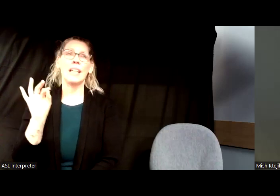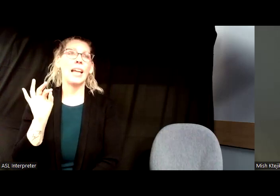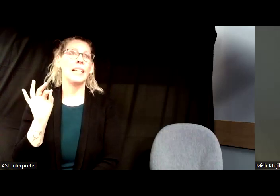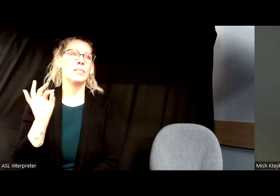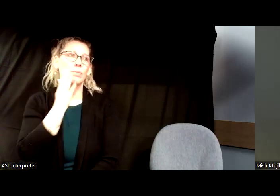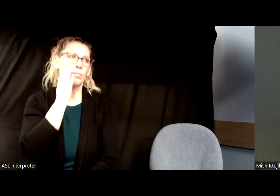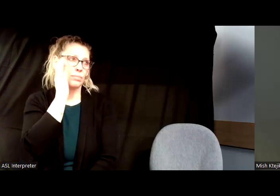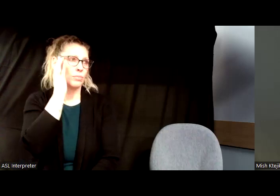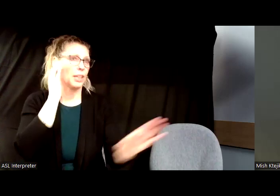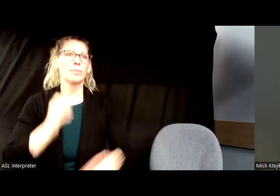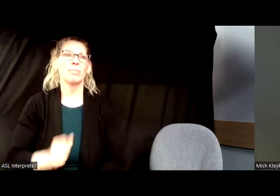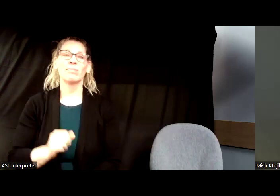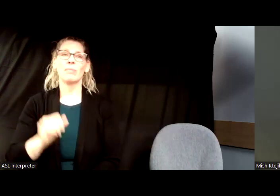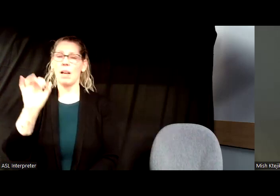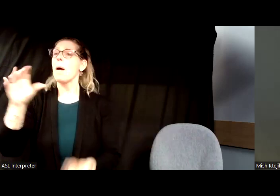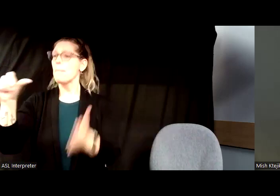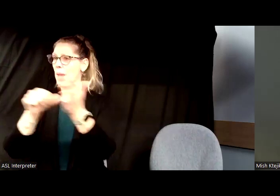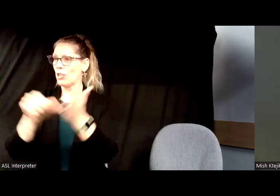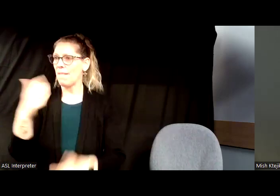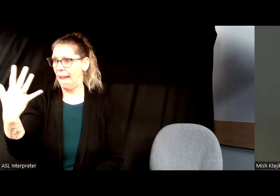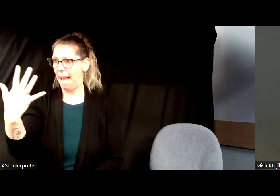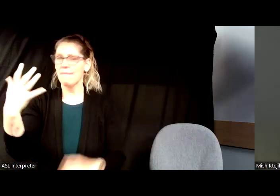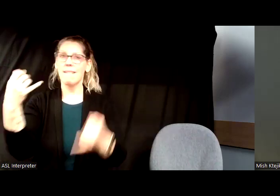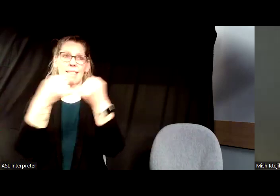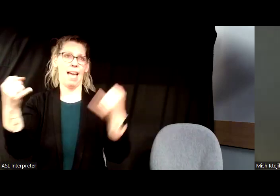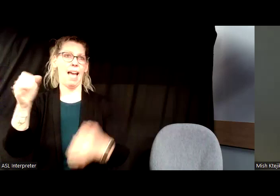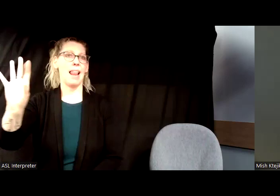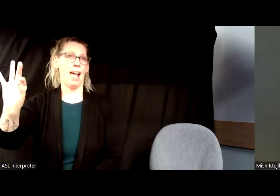Line 9, what page? Jack, is that 5. right?